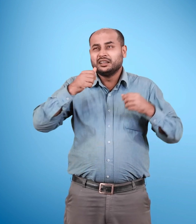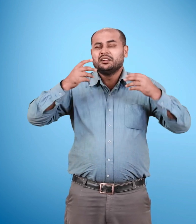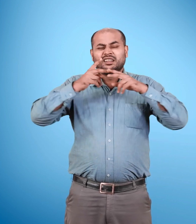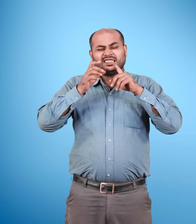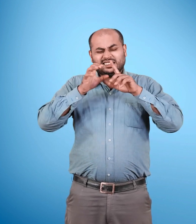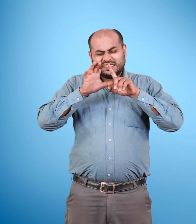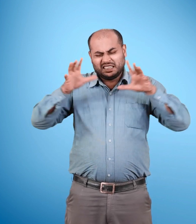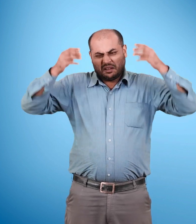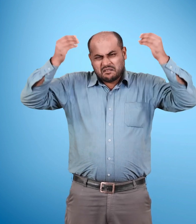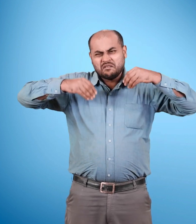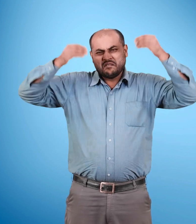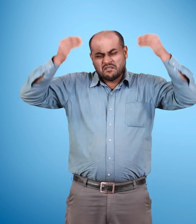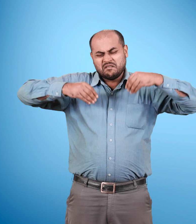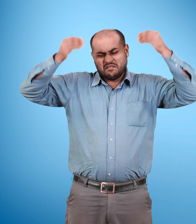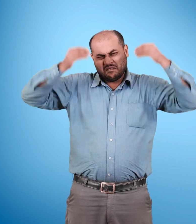Excessive rains may cause